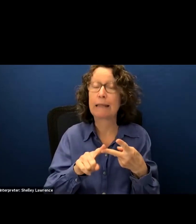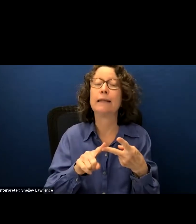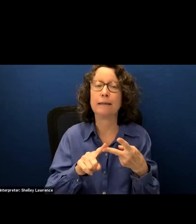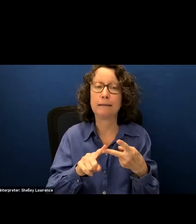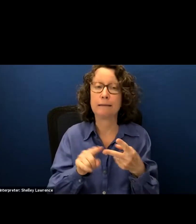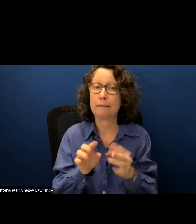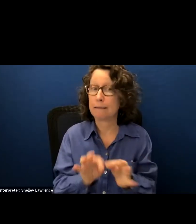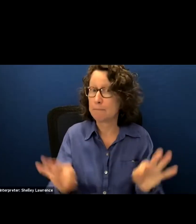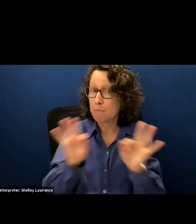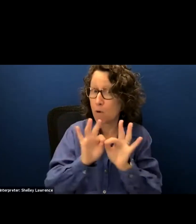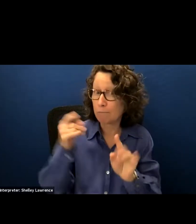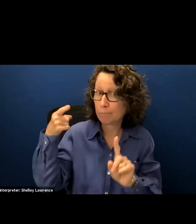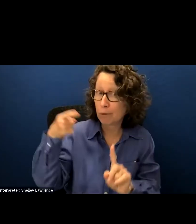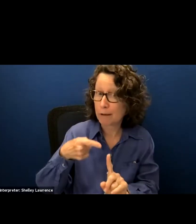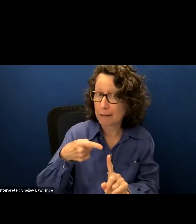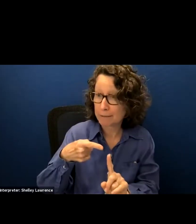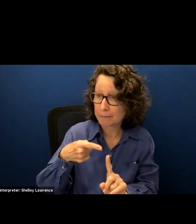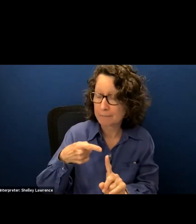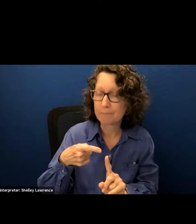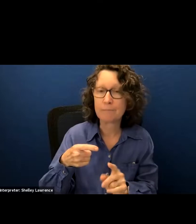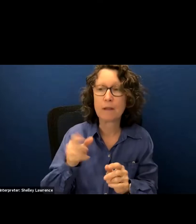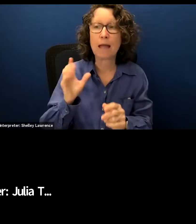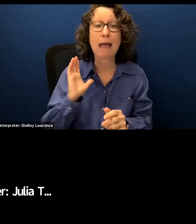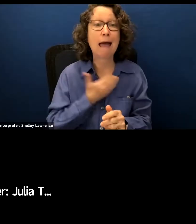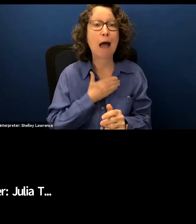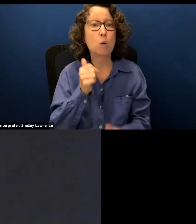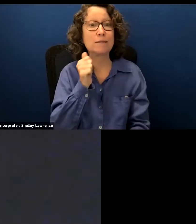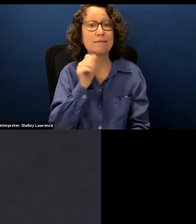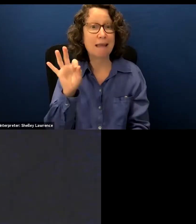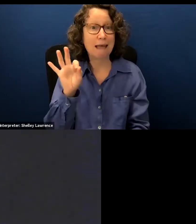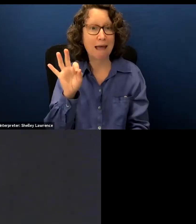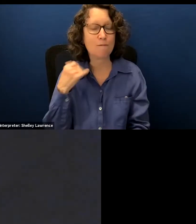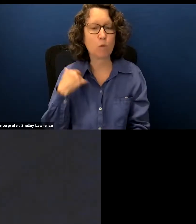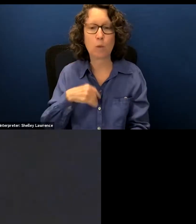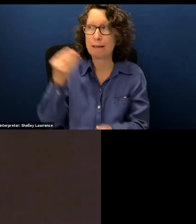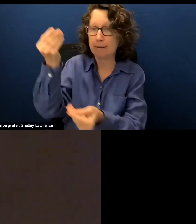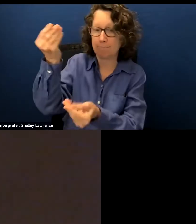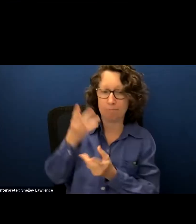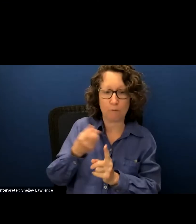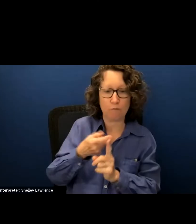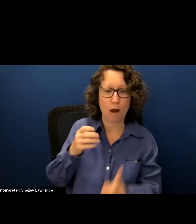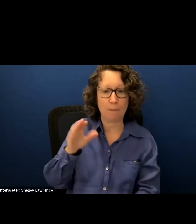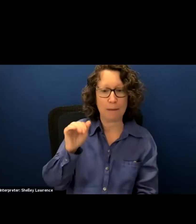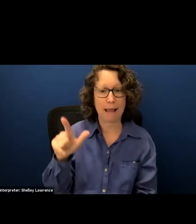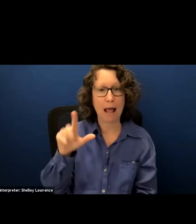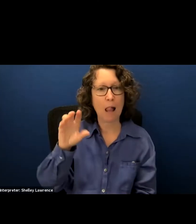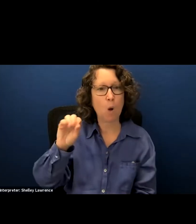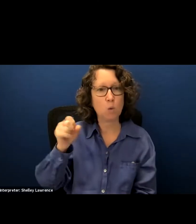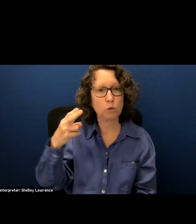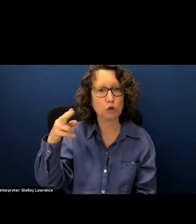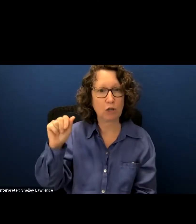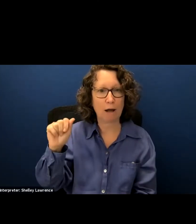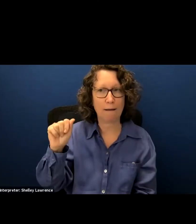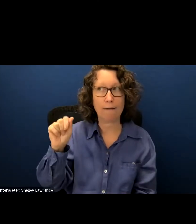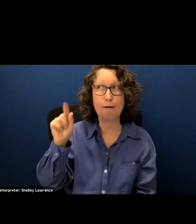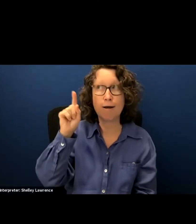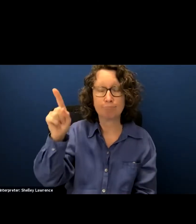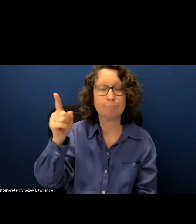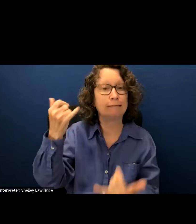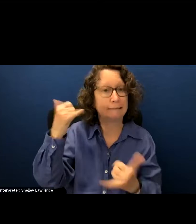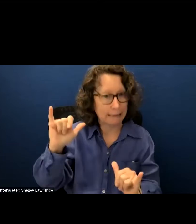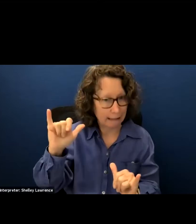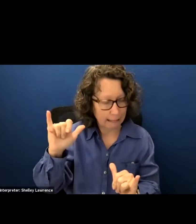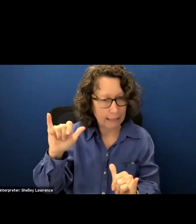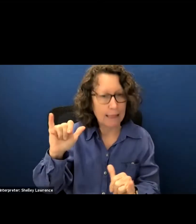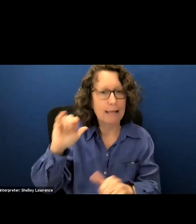key point is that with our staff, we receive guidance from Cal OSHA. And Cal OSHA, again, is still saying we